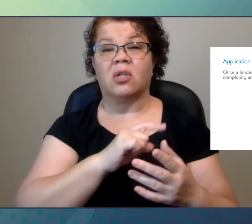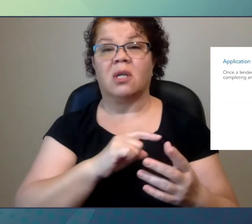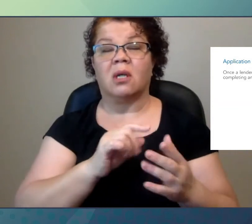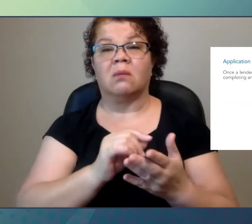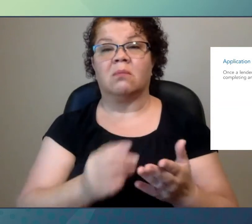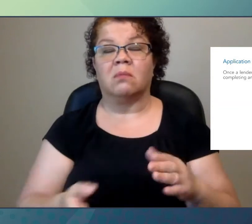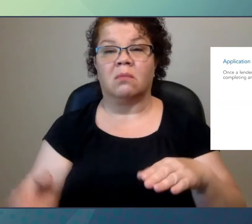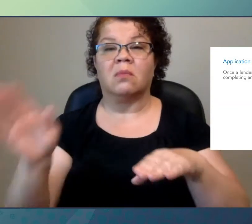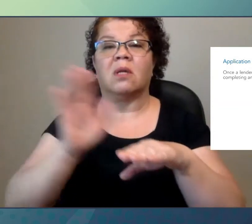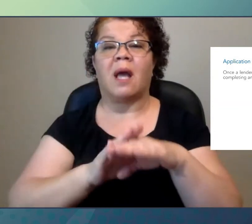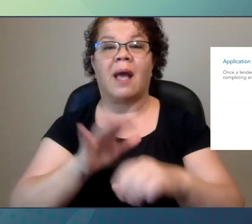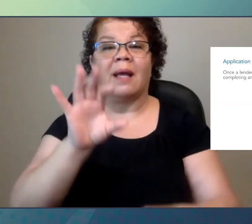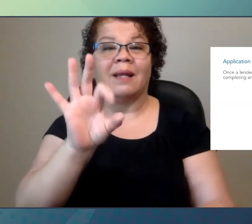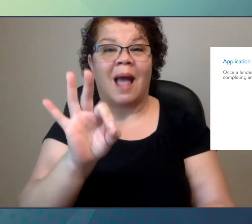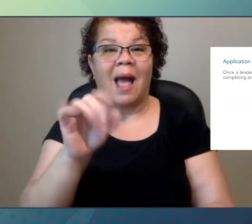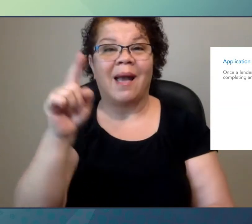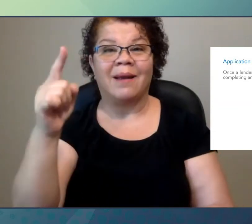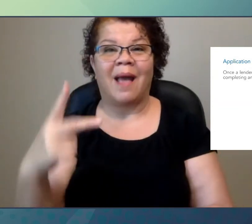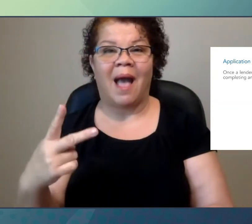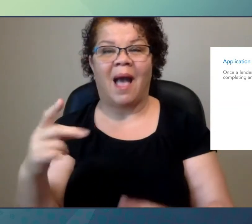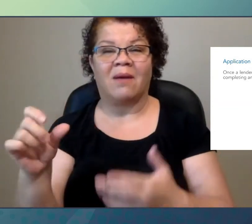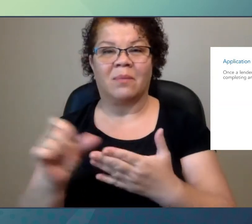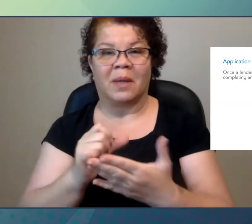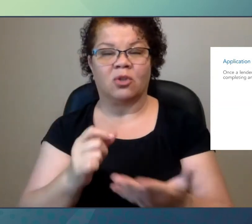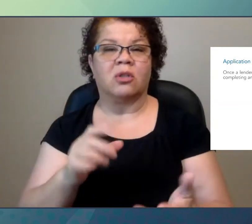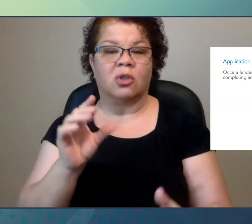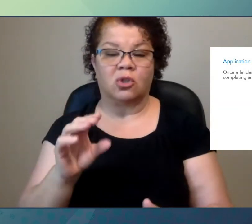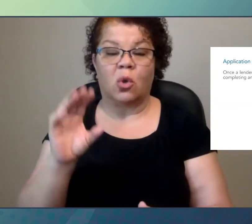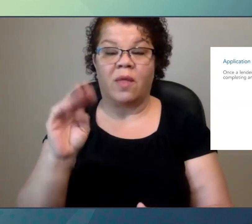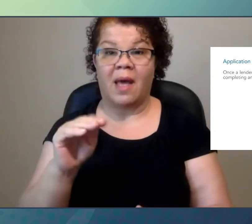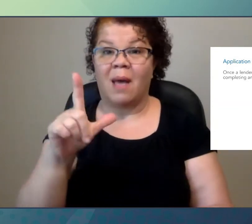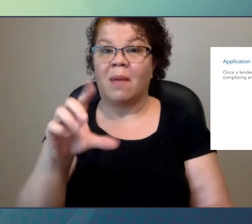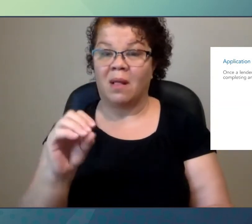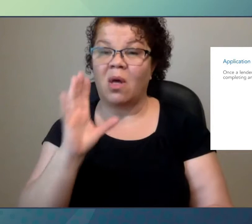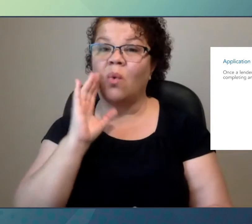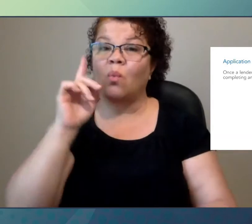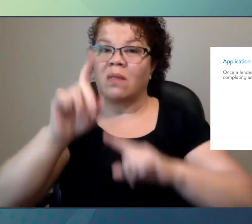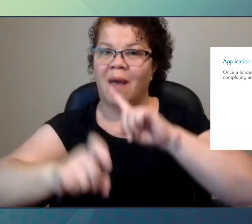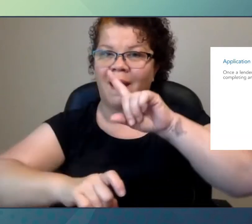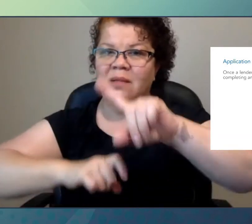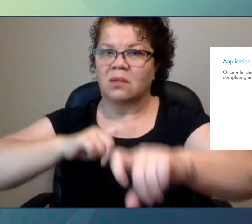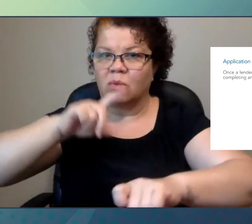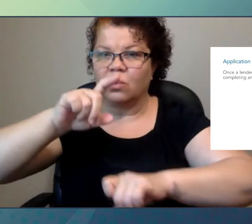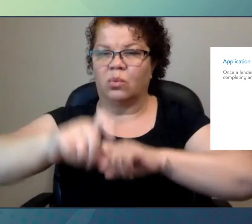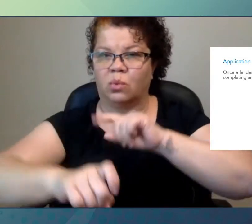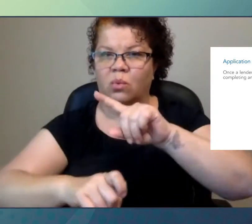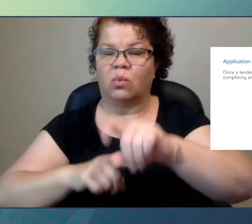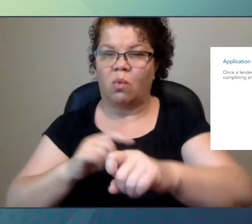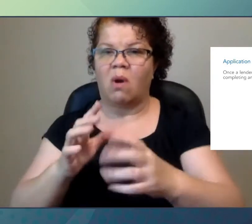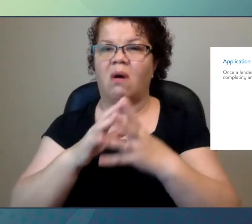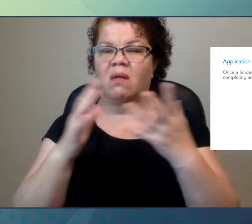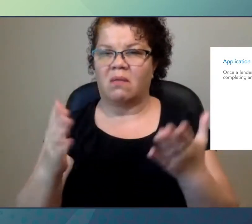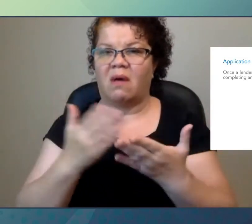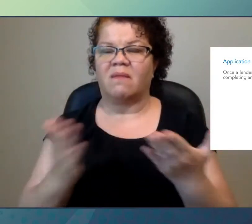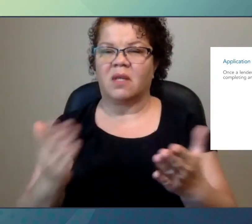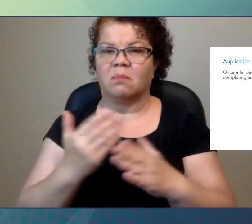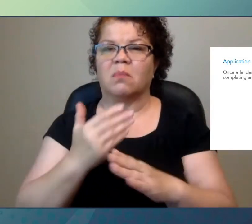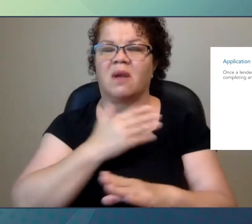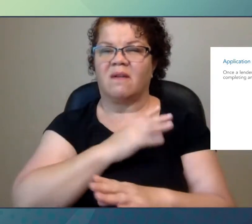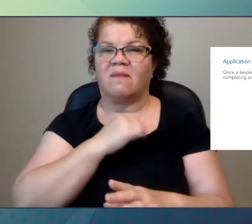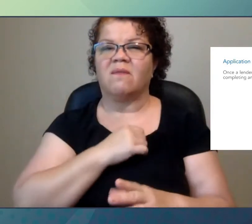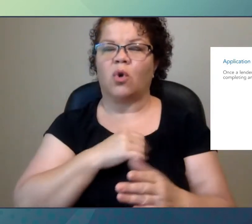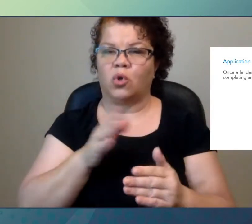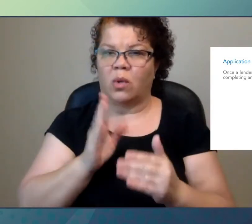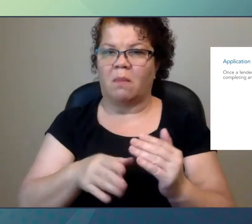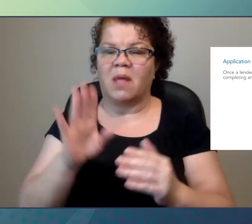it is a lot of information that the MLO will be asking of you to complete your application. Don't get frustrated. It